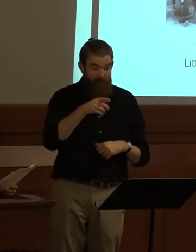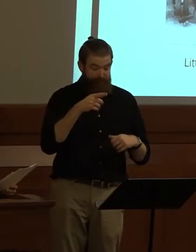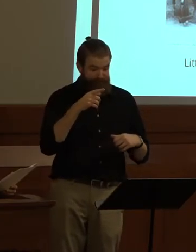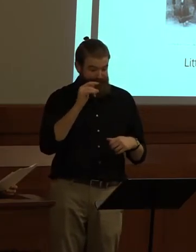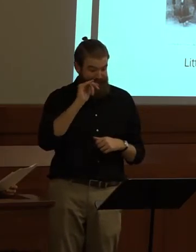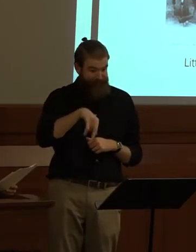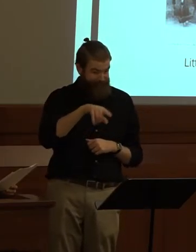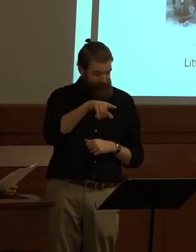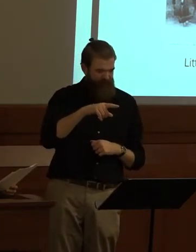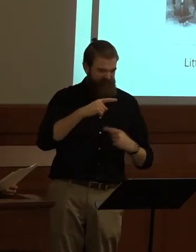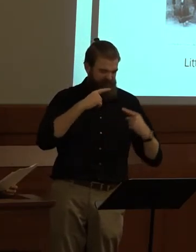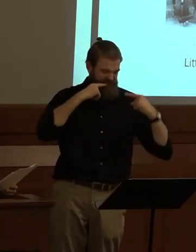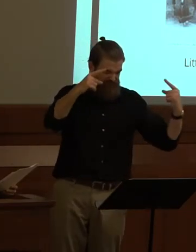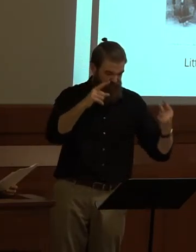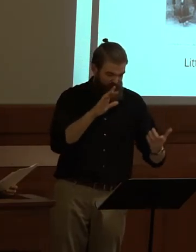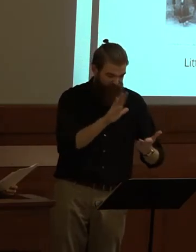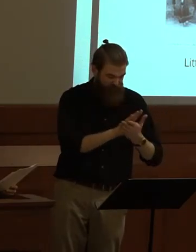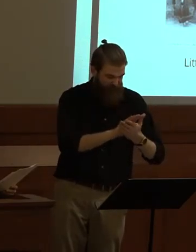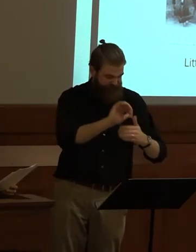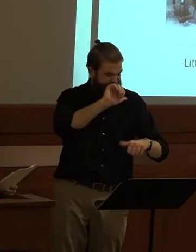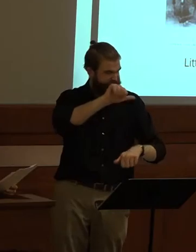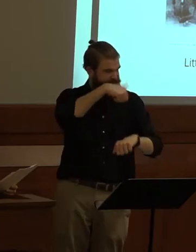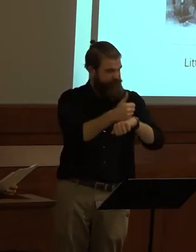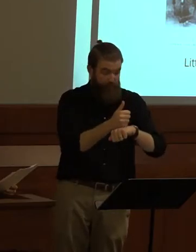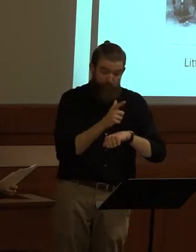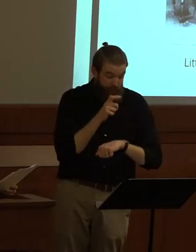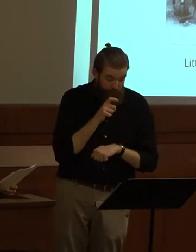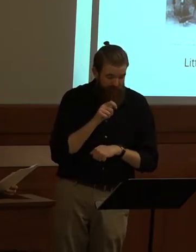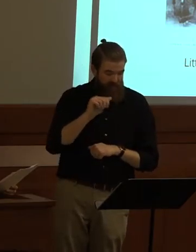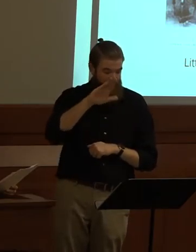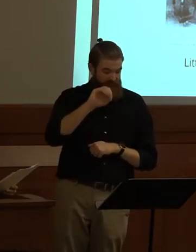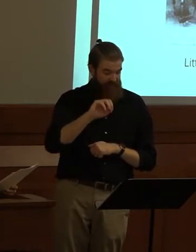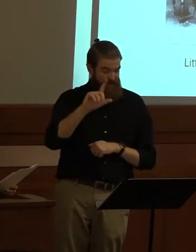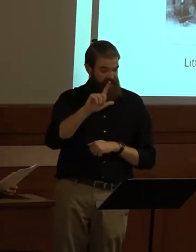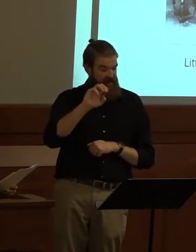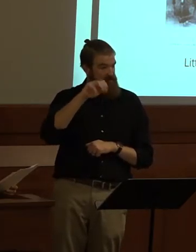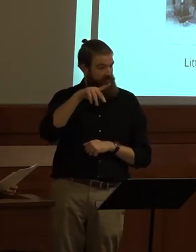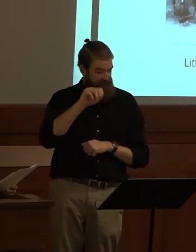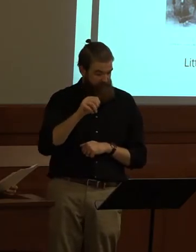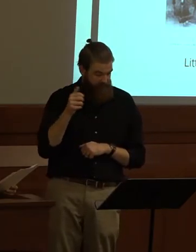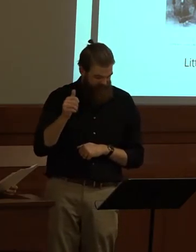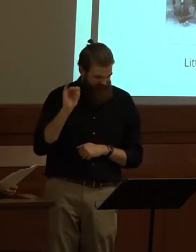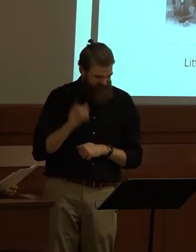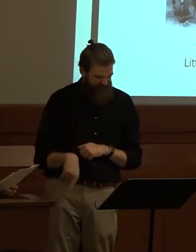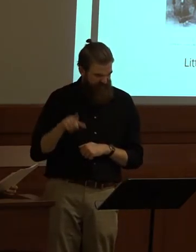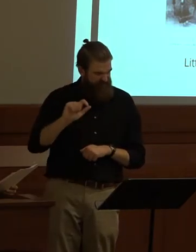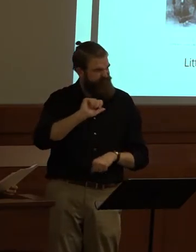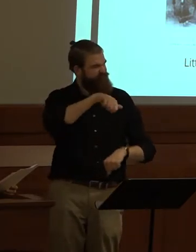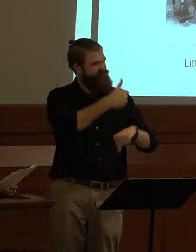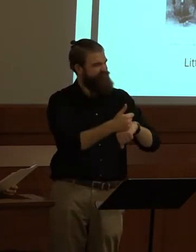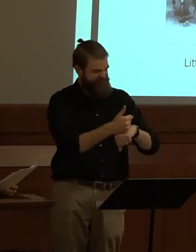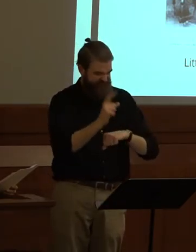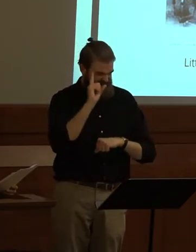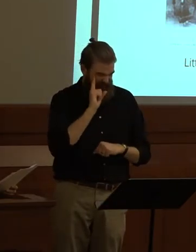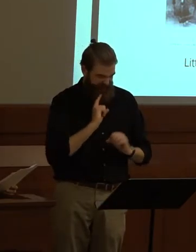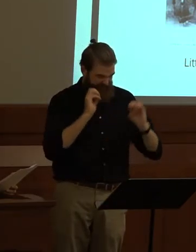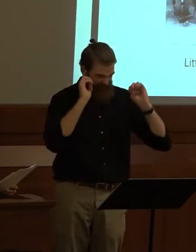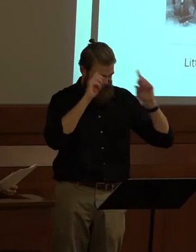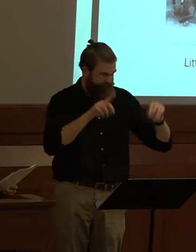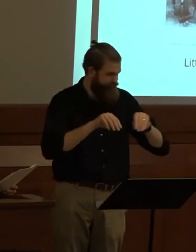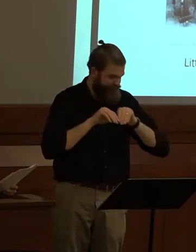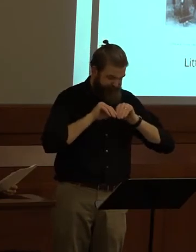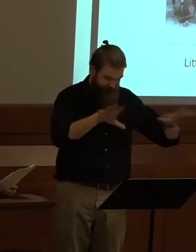while, his bishop and the Roman congregations approving him had no interest whatsoever in his ability to communicate